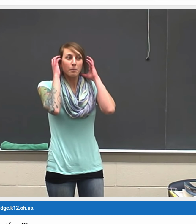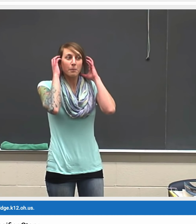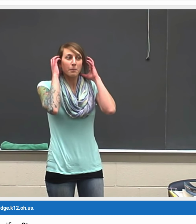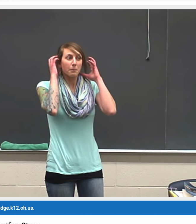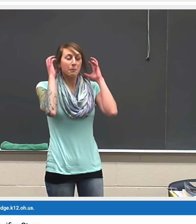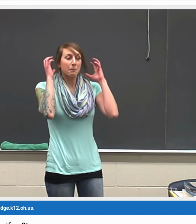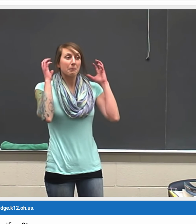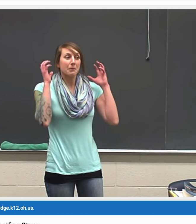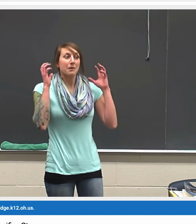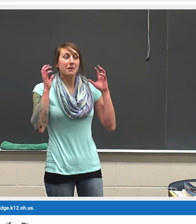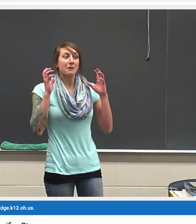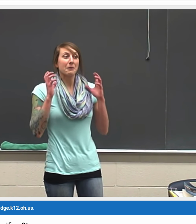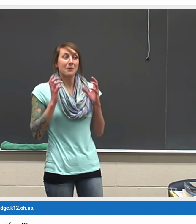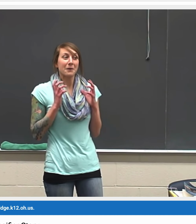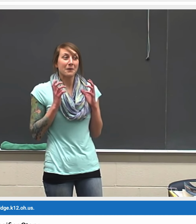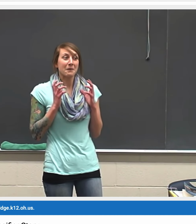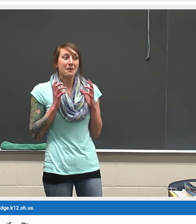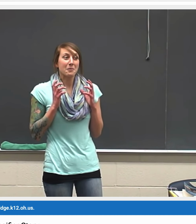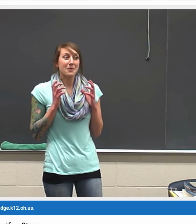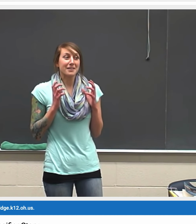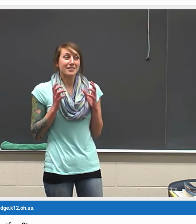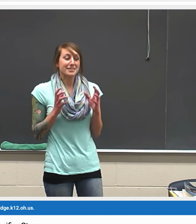and looks at her. She takes her headphones off.